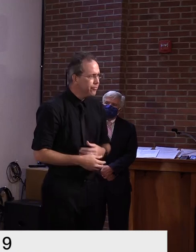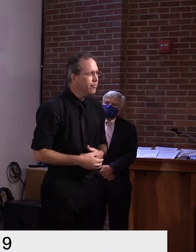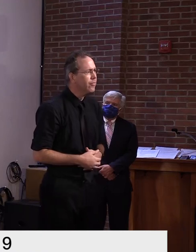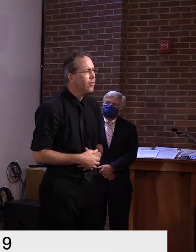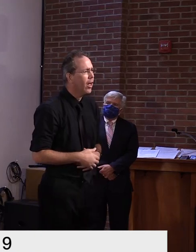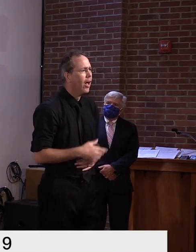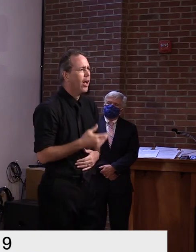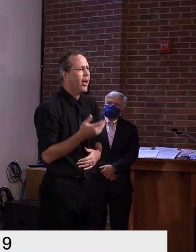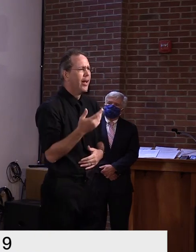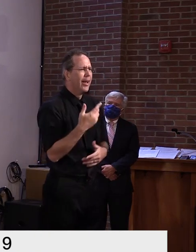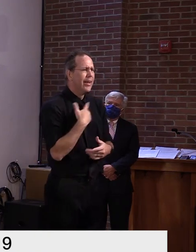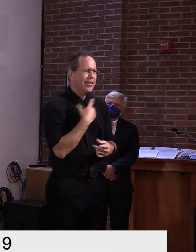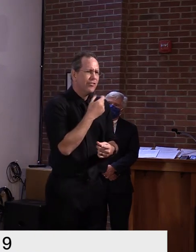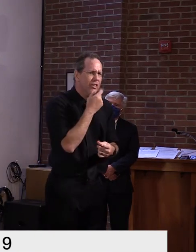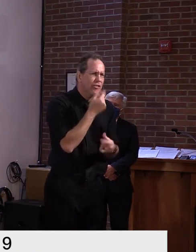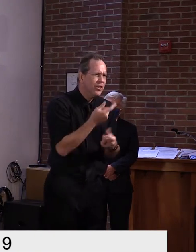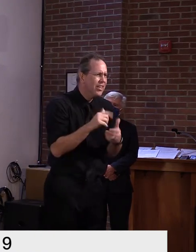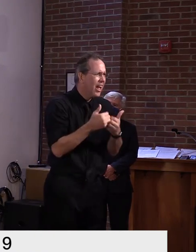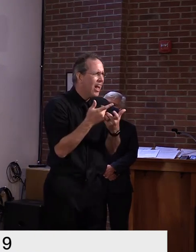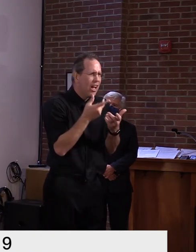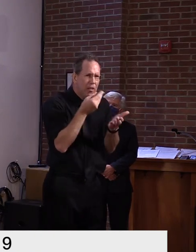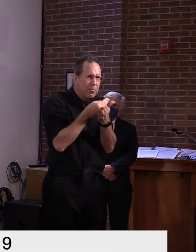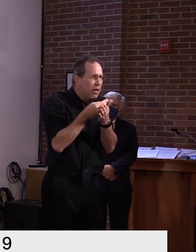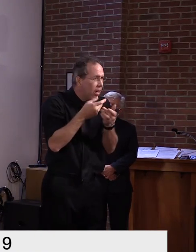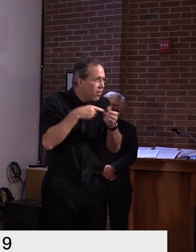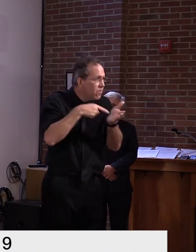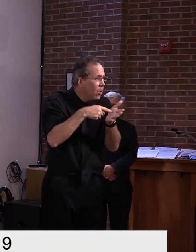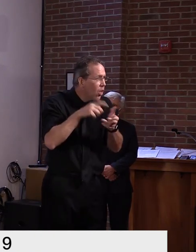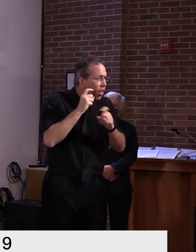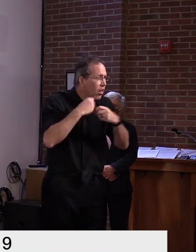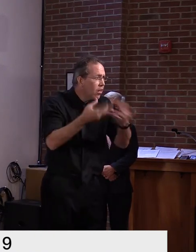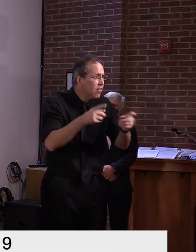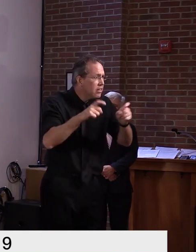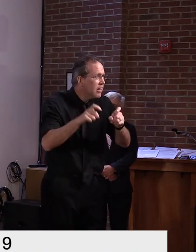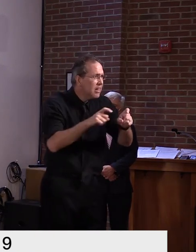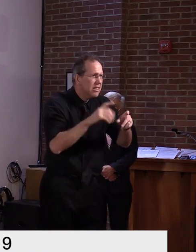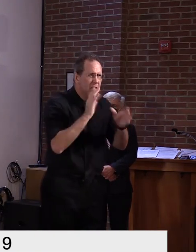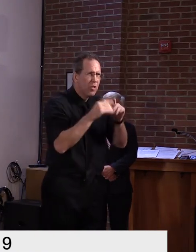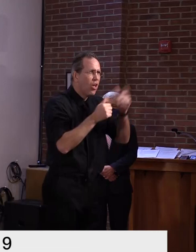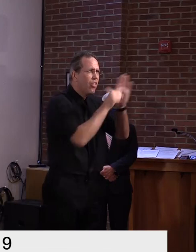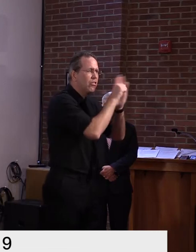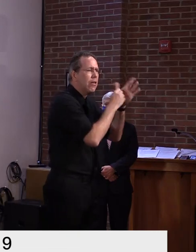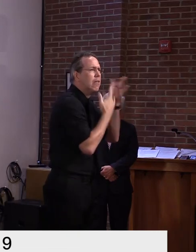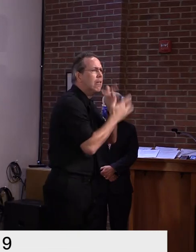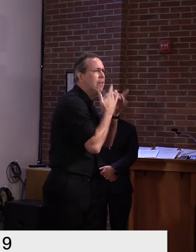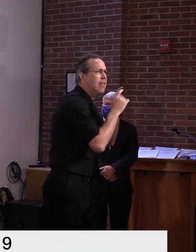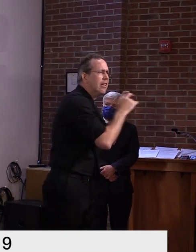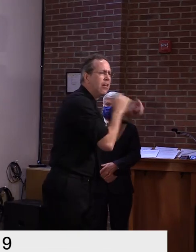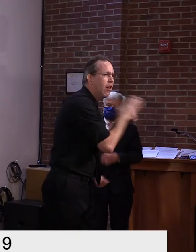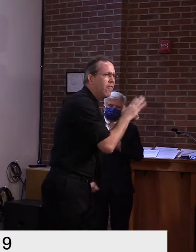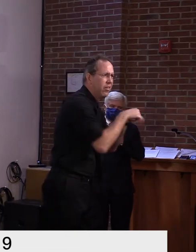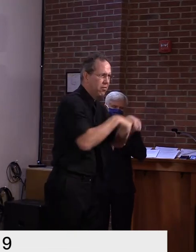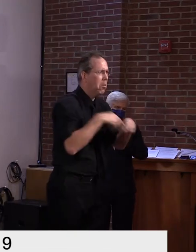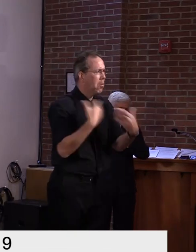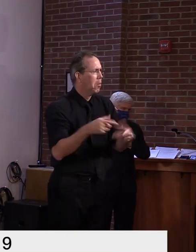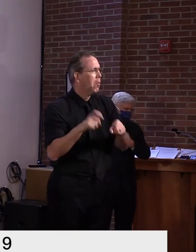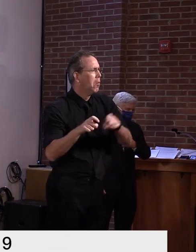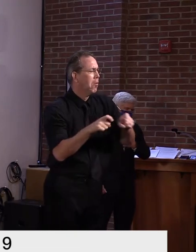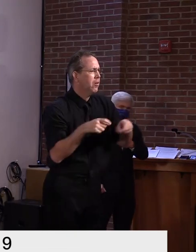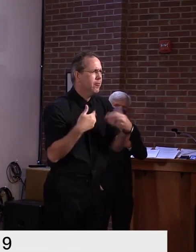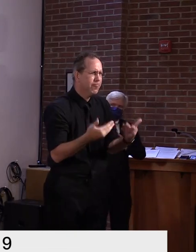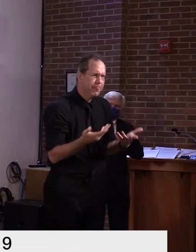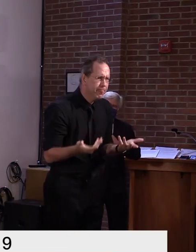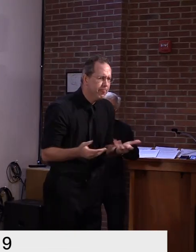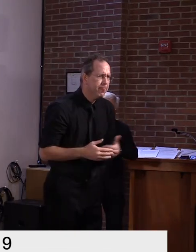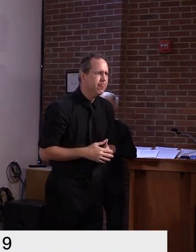elsewhere. Yeah, okay. So we'll start with the public health rationale, which is very,